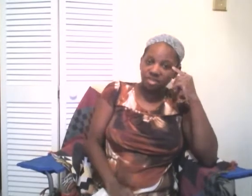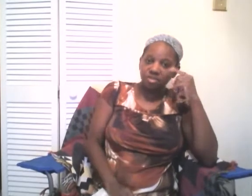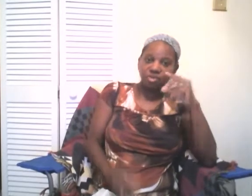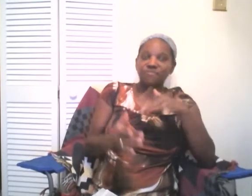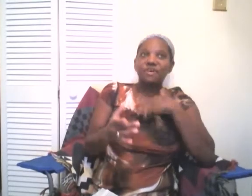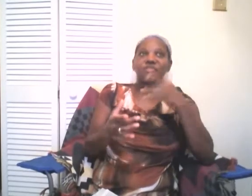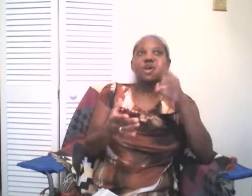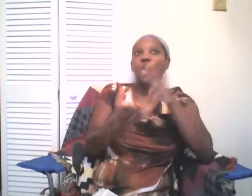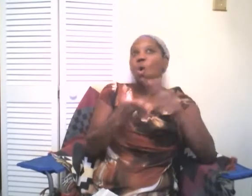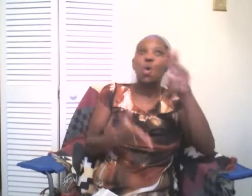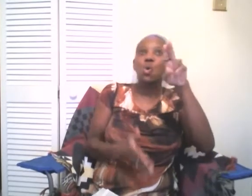When you feel